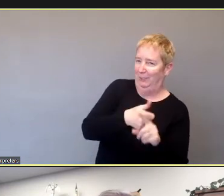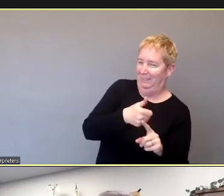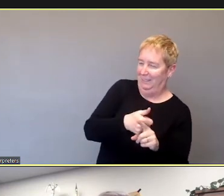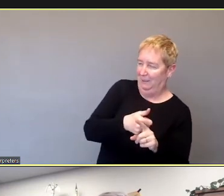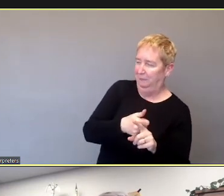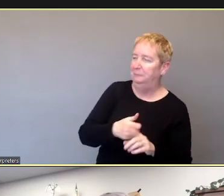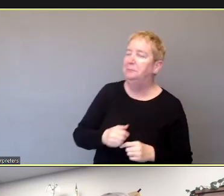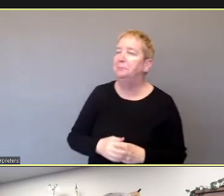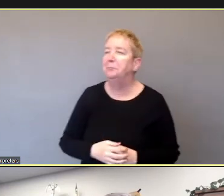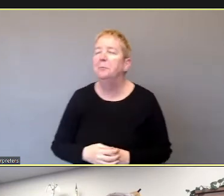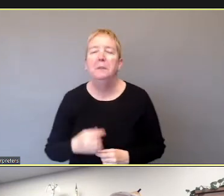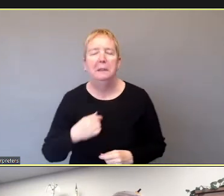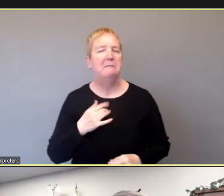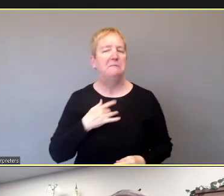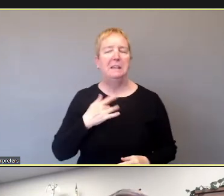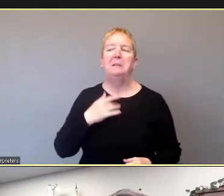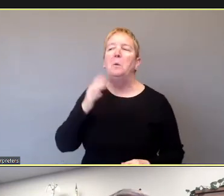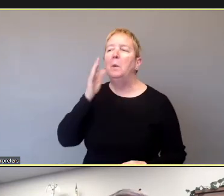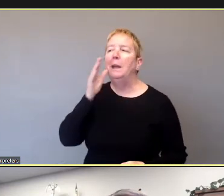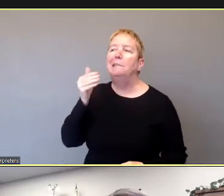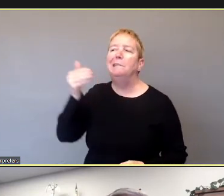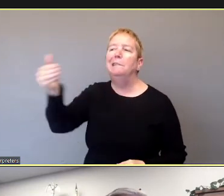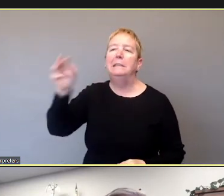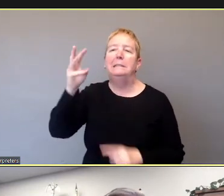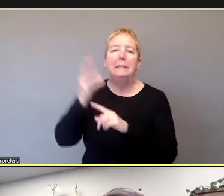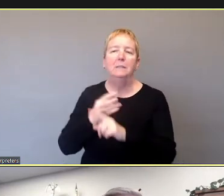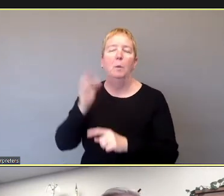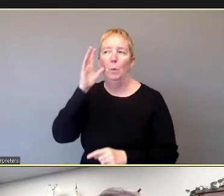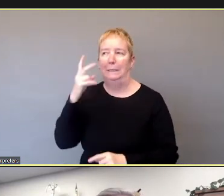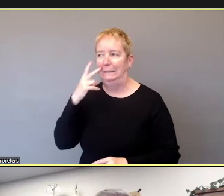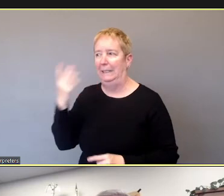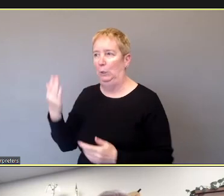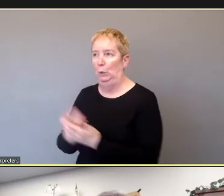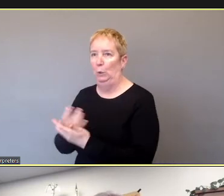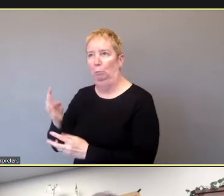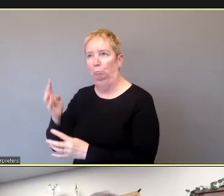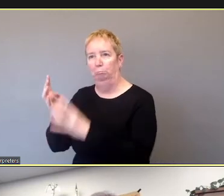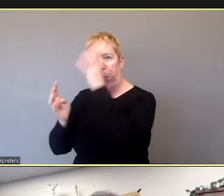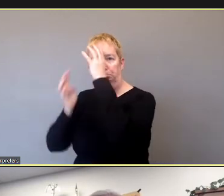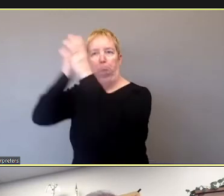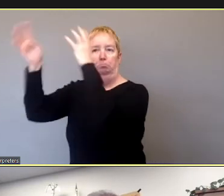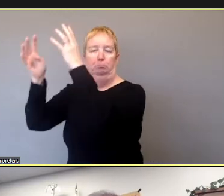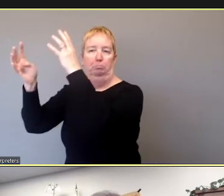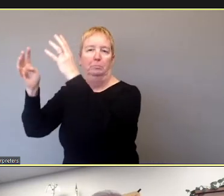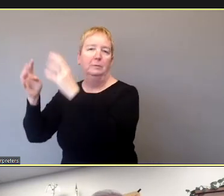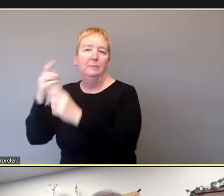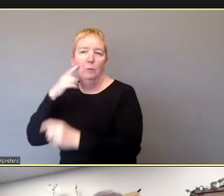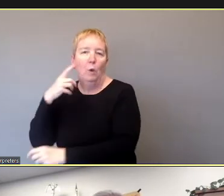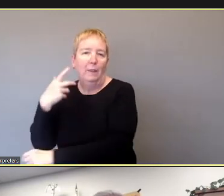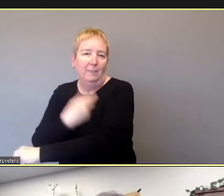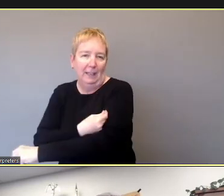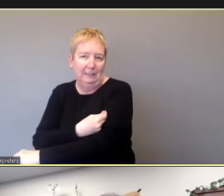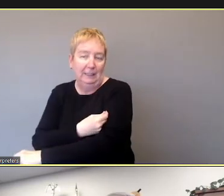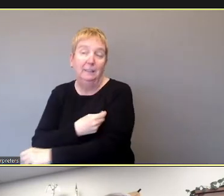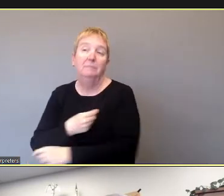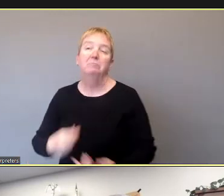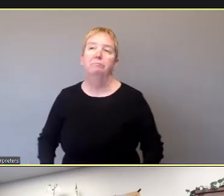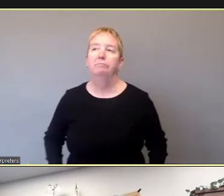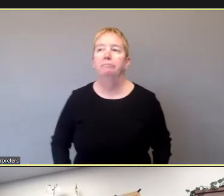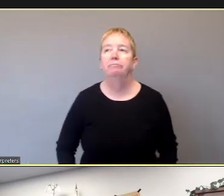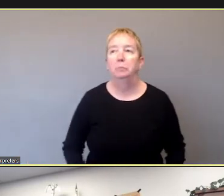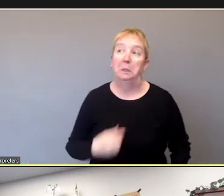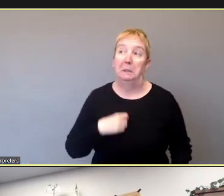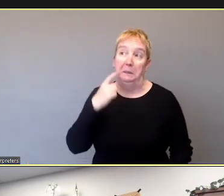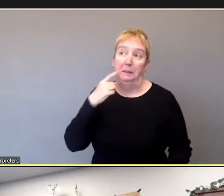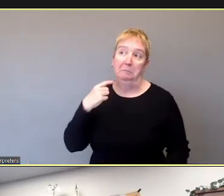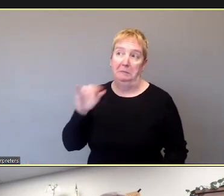specificity over the next 6 months. And I think too, that I think in the long run, we're going to have to get to that as well. So